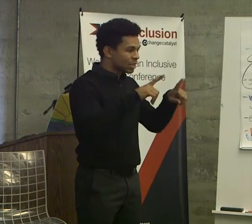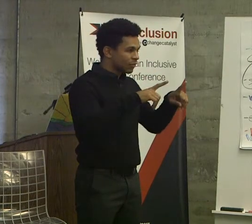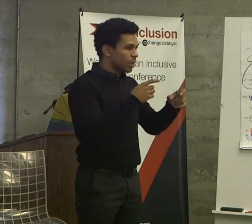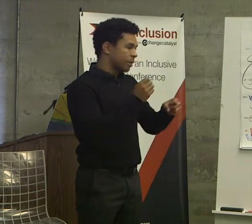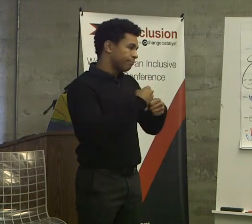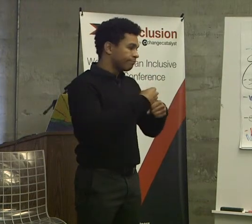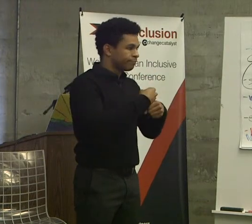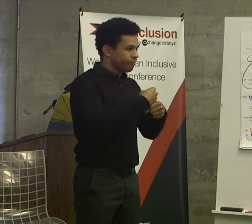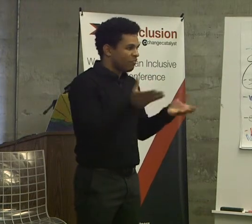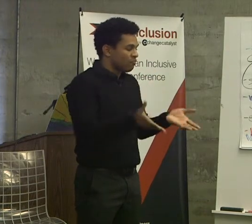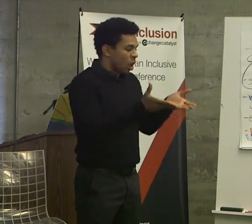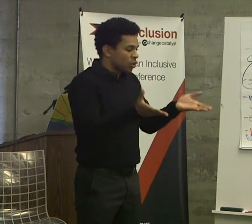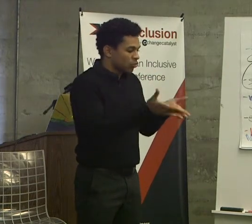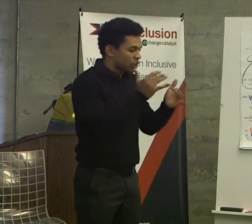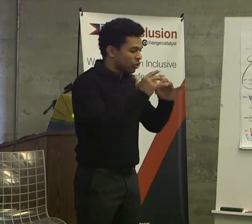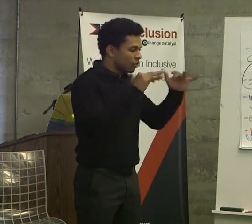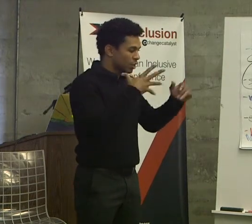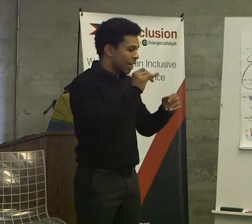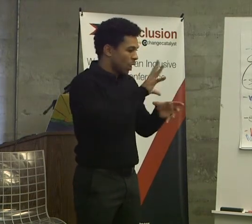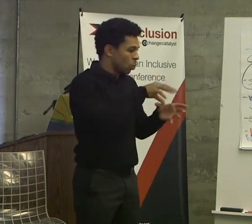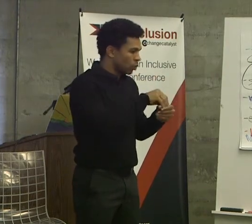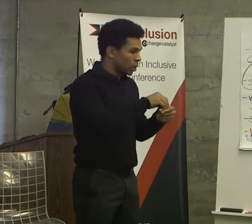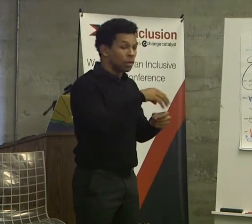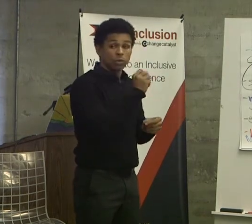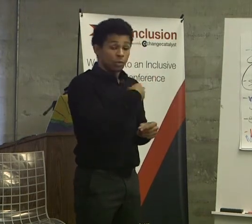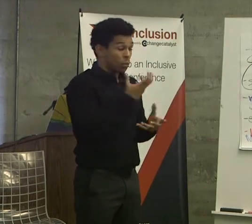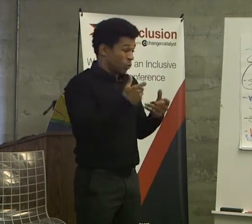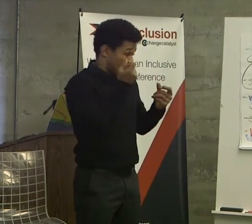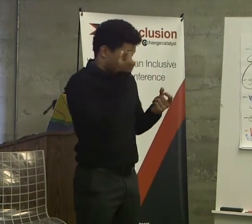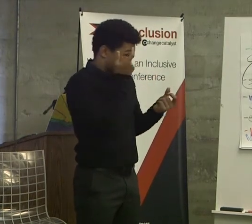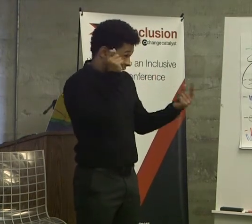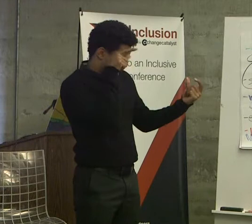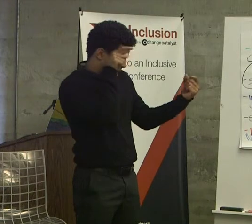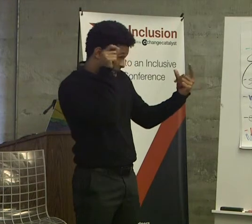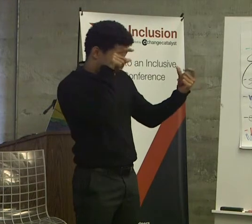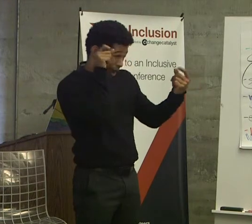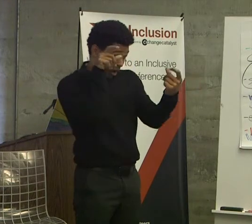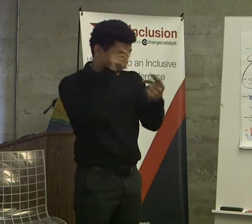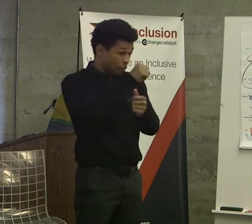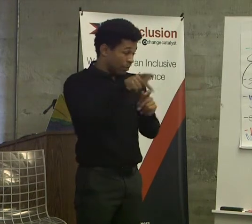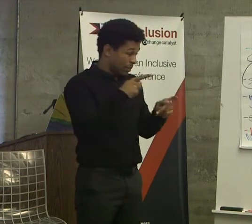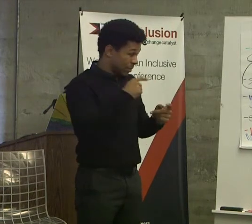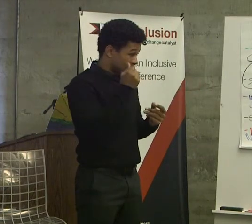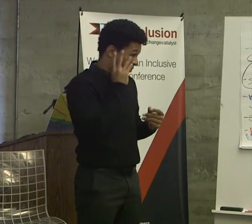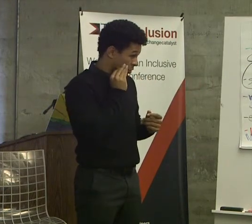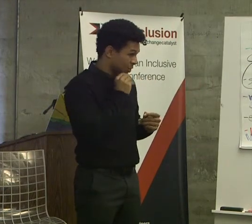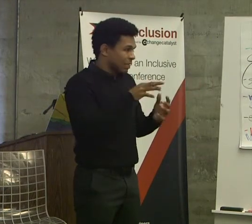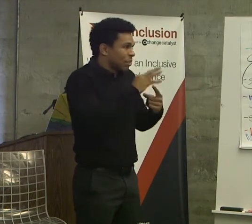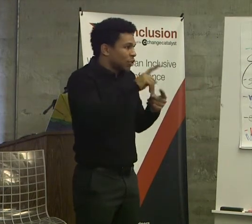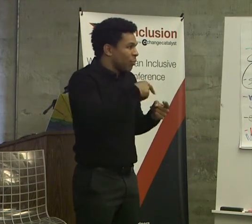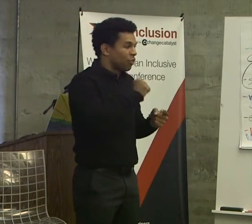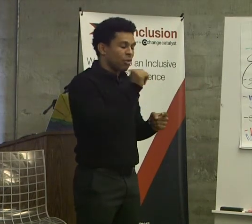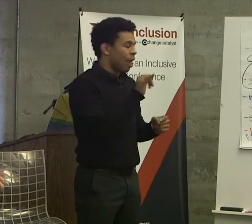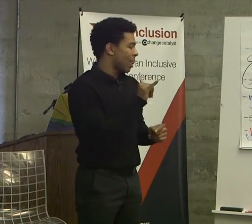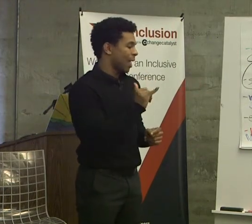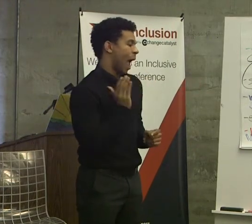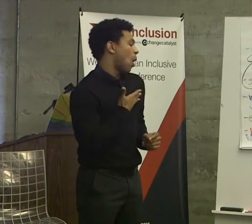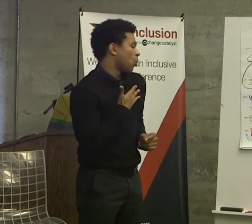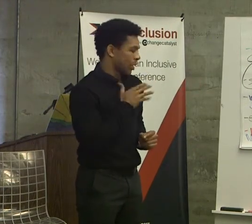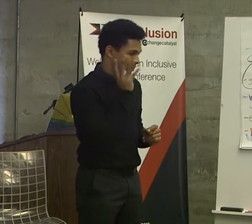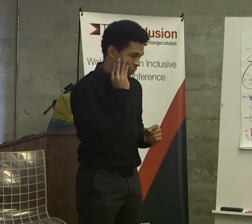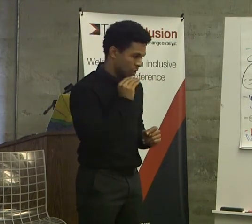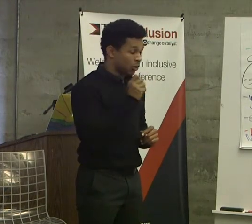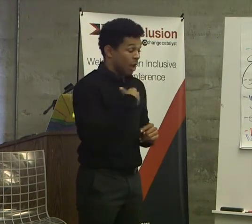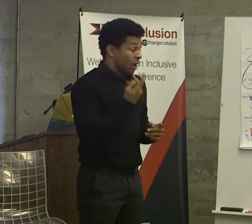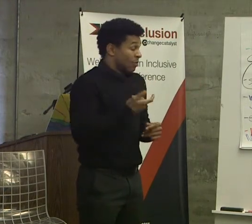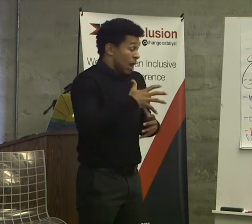diversity and inclusion, right? We want to understand other people's experiences, especially when they're not like our own. So I've spent a lot